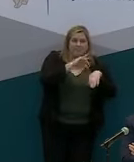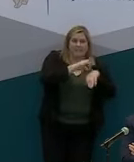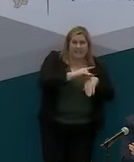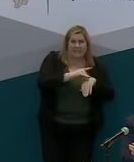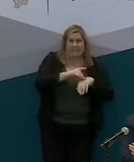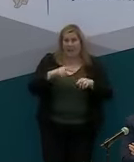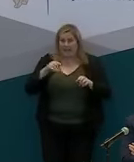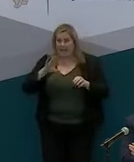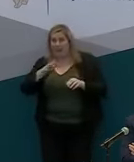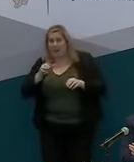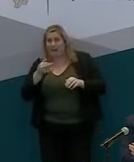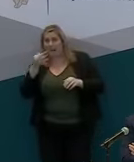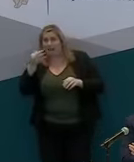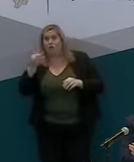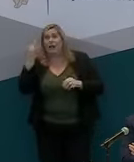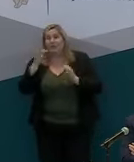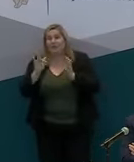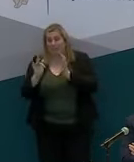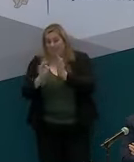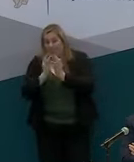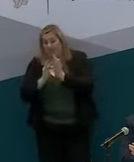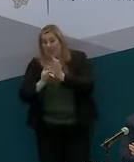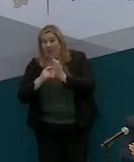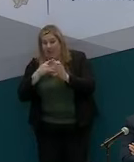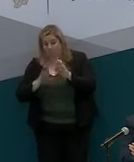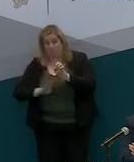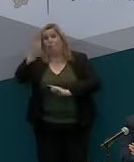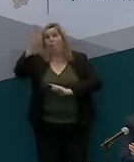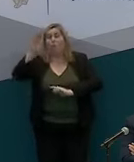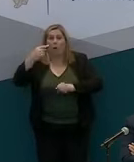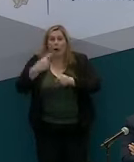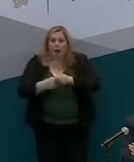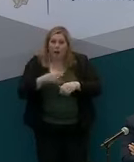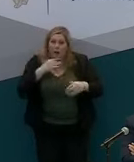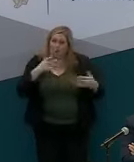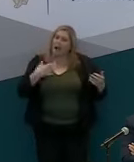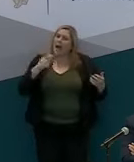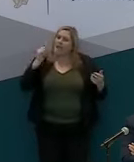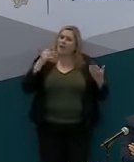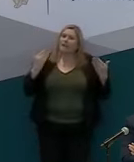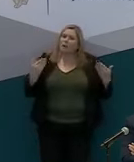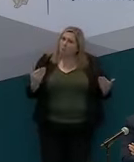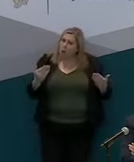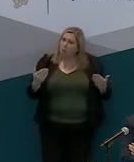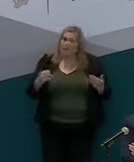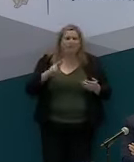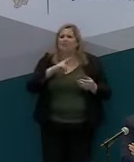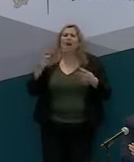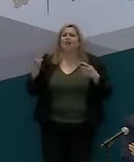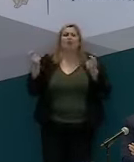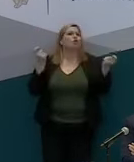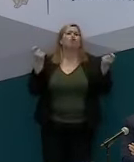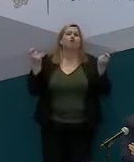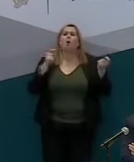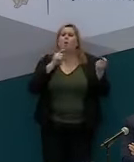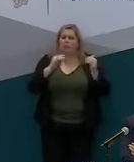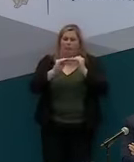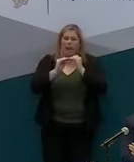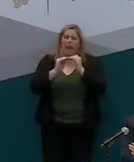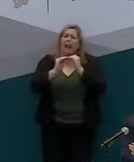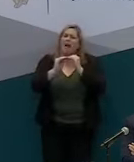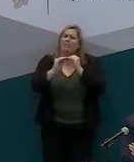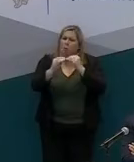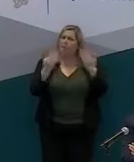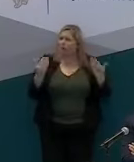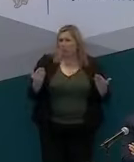So I'd prefer to think about it as it's under control, we think. It's in a plateau position. Okay. And for people at